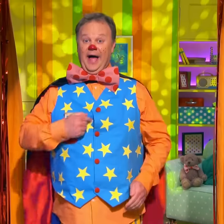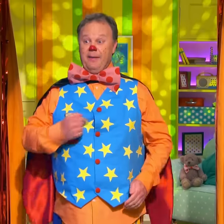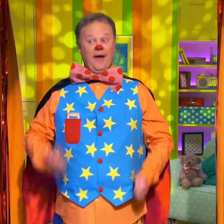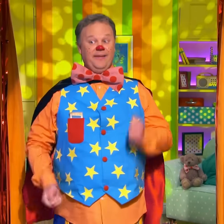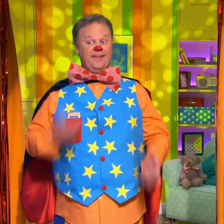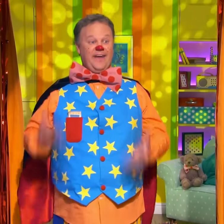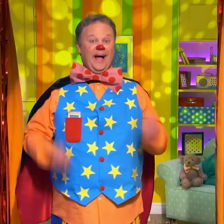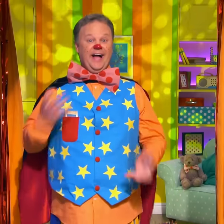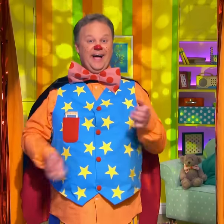I'm going to juggle.